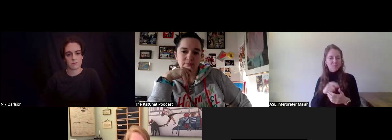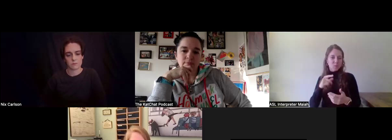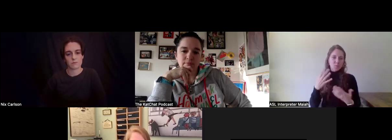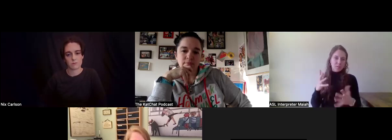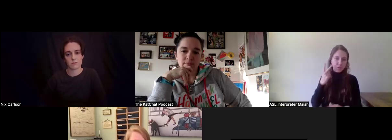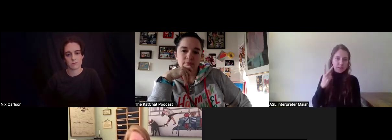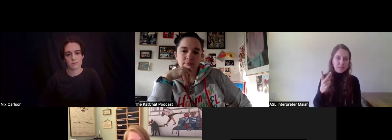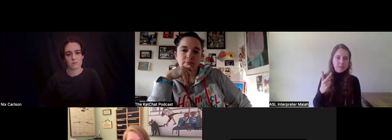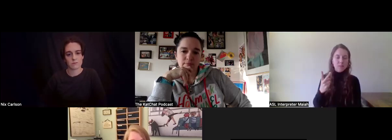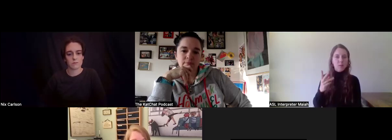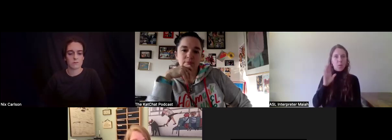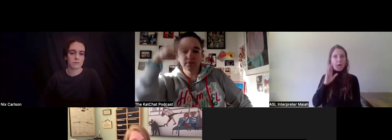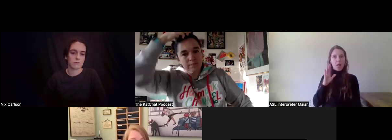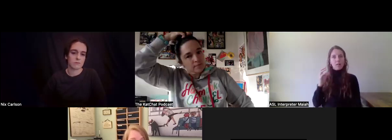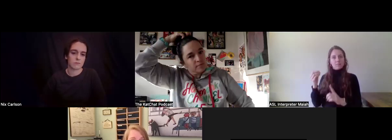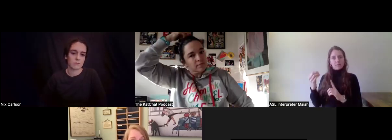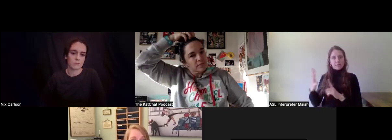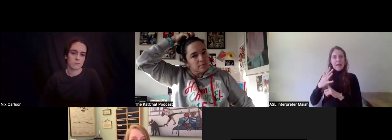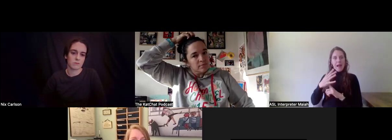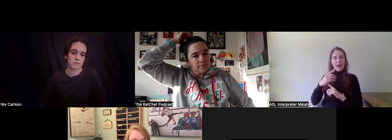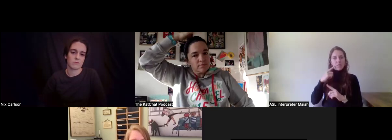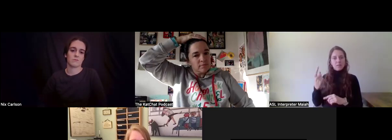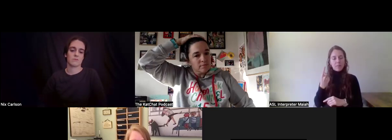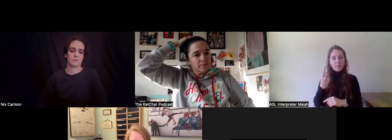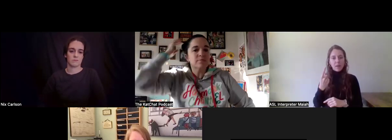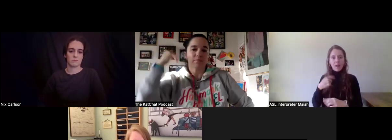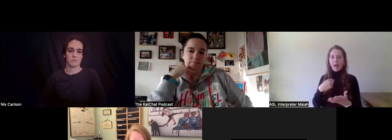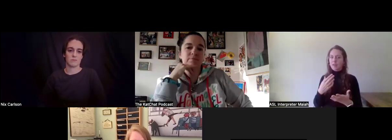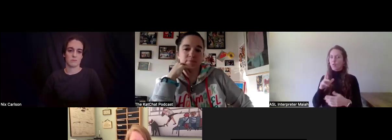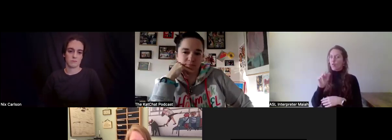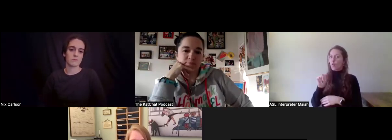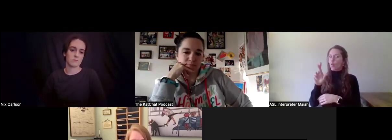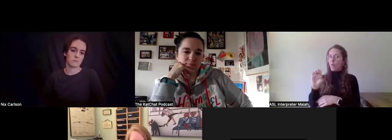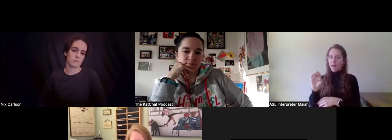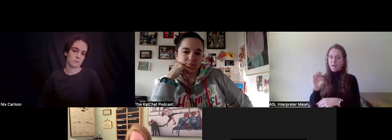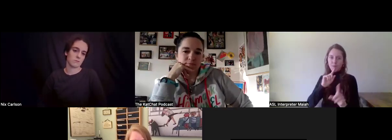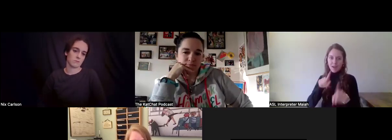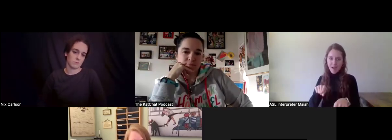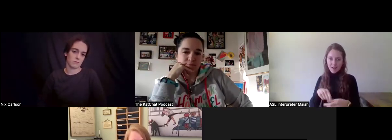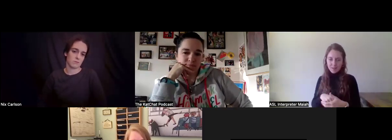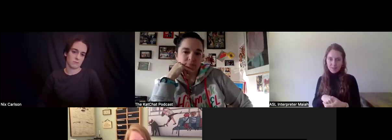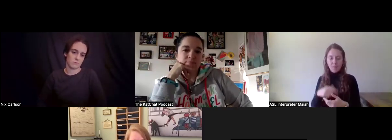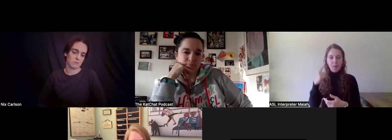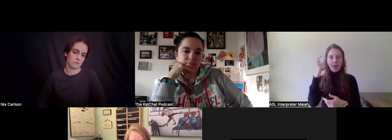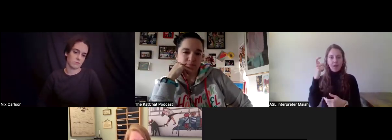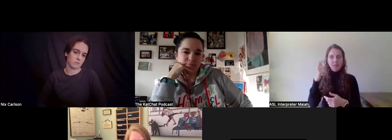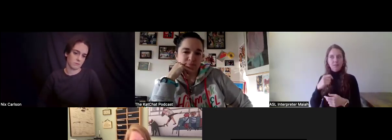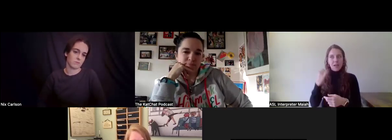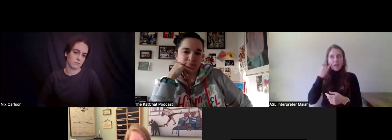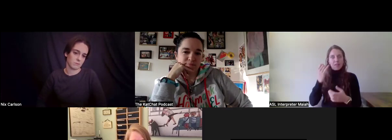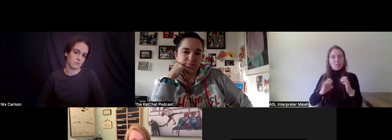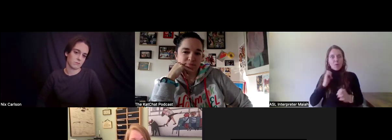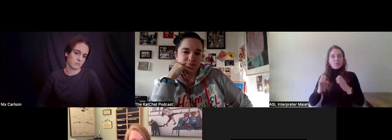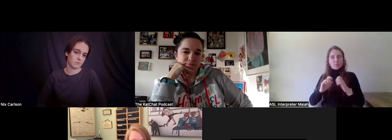for something. You'll also see that I rarely react to that, because reaction is